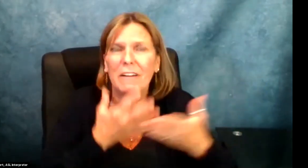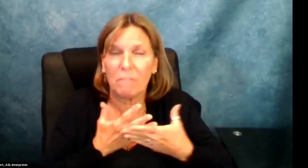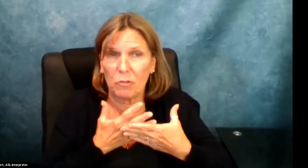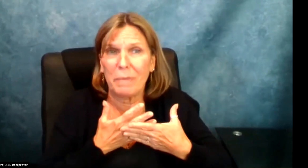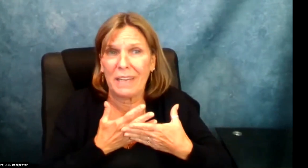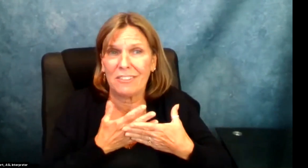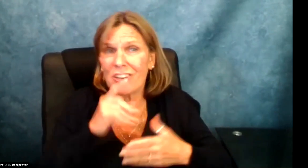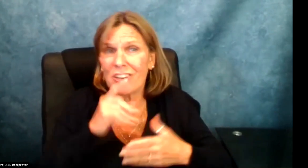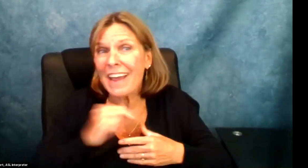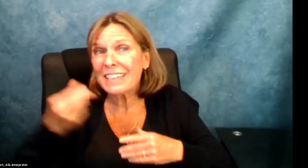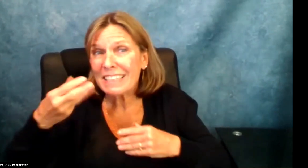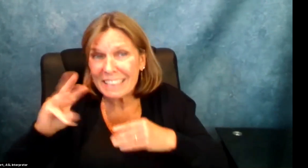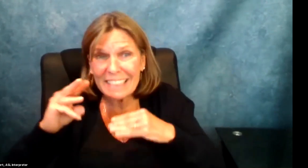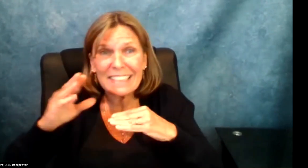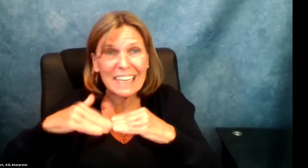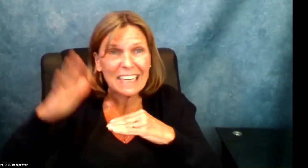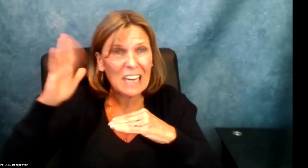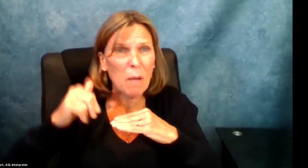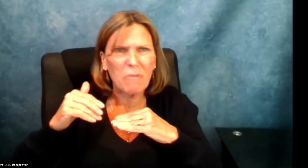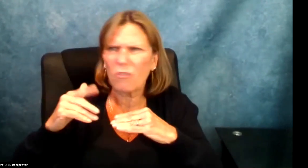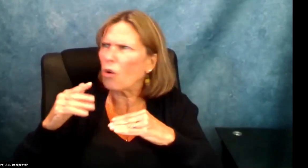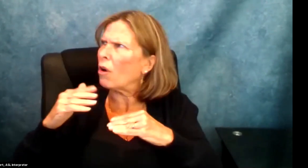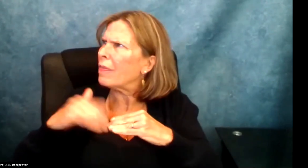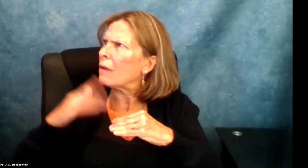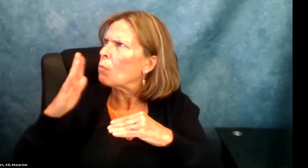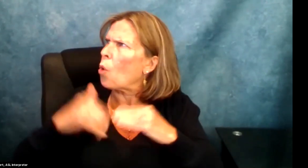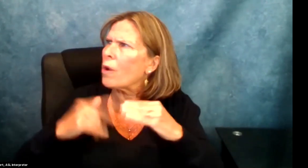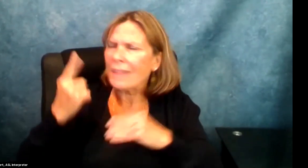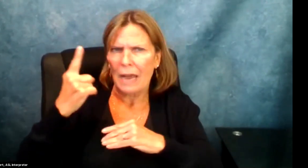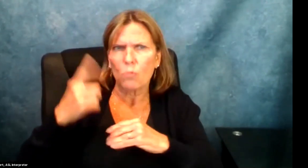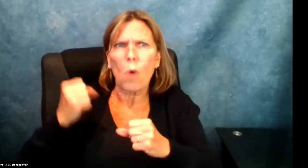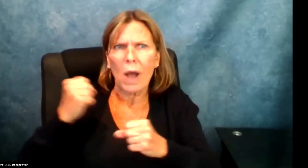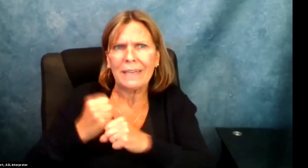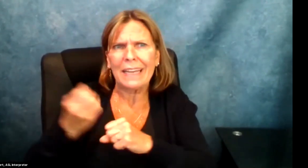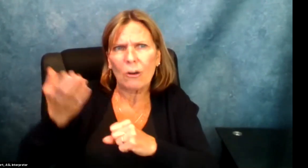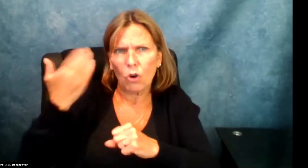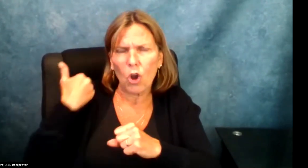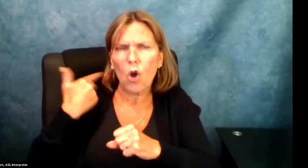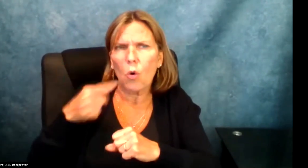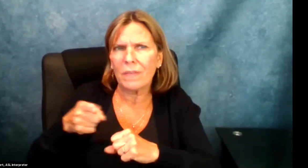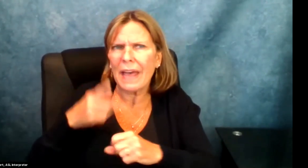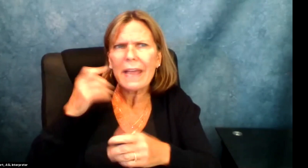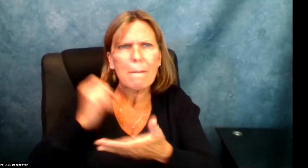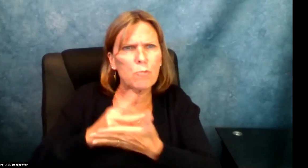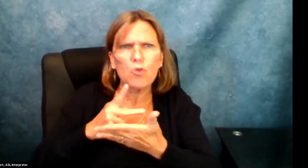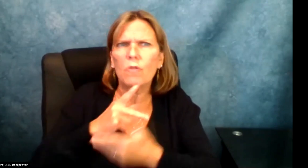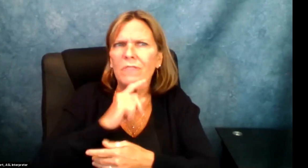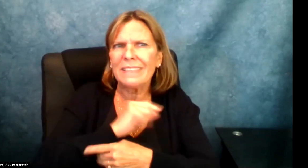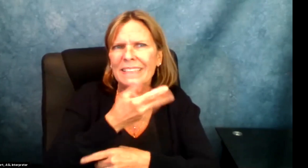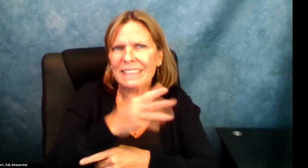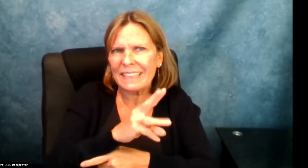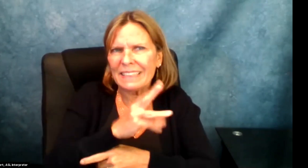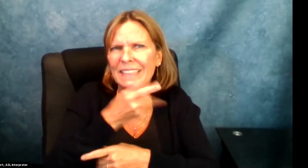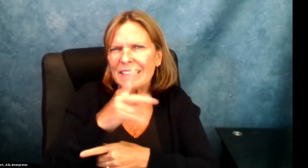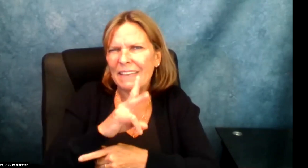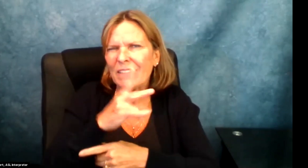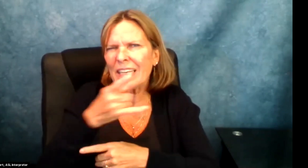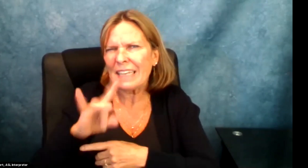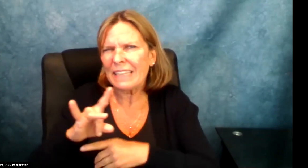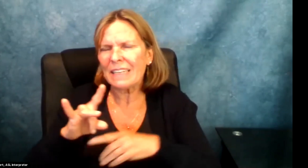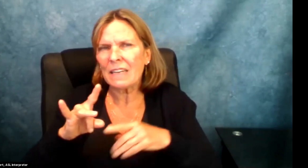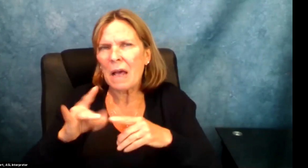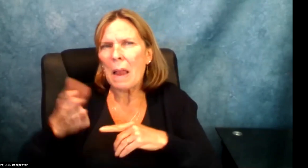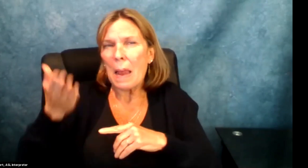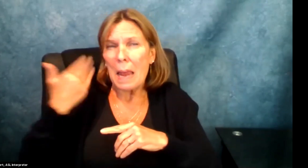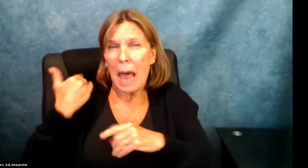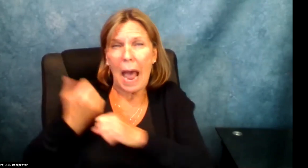studied for about a year now, right? Because they were approved, 16, 17, 18-year-olds were approved back in December, which means they were